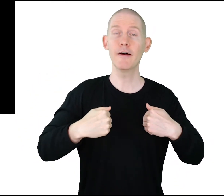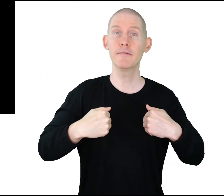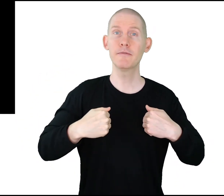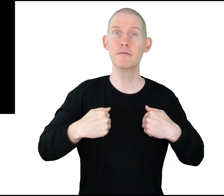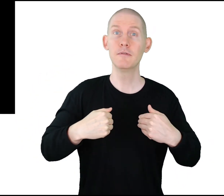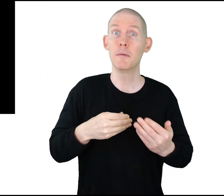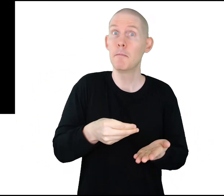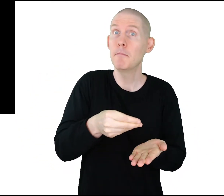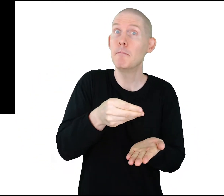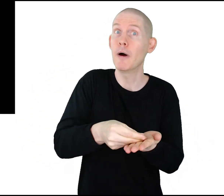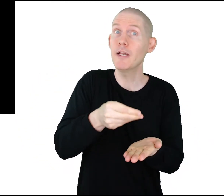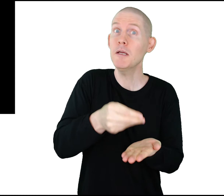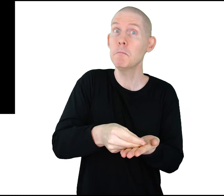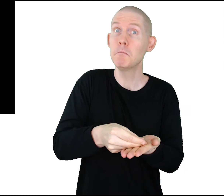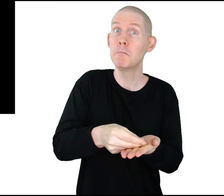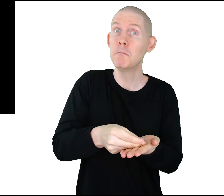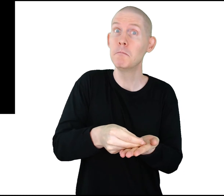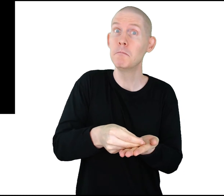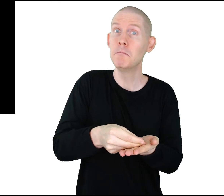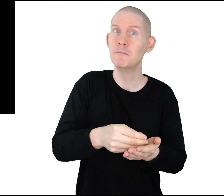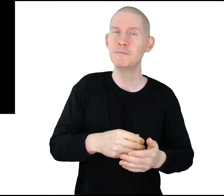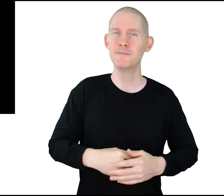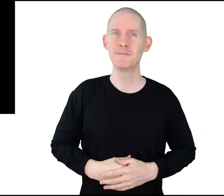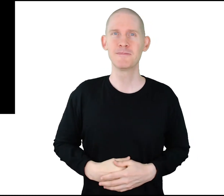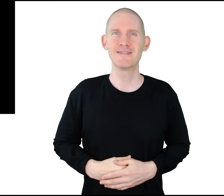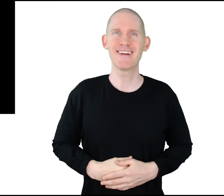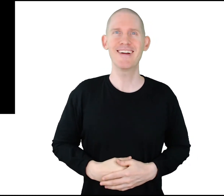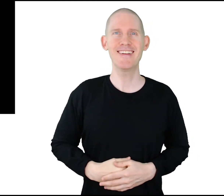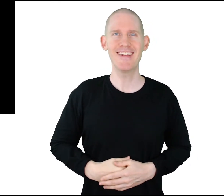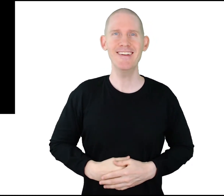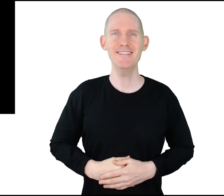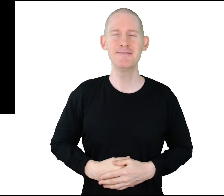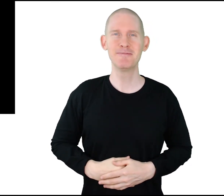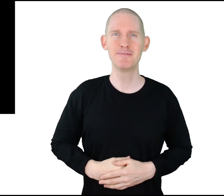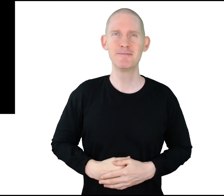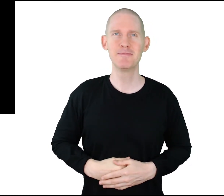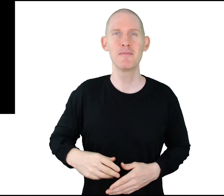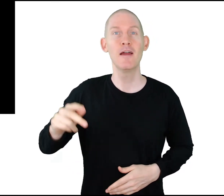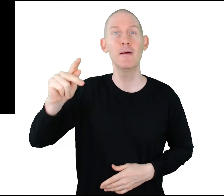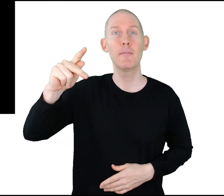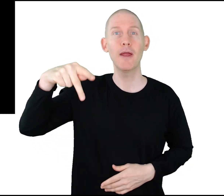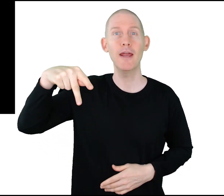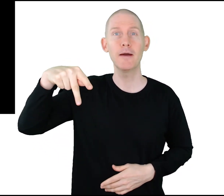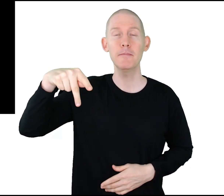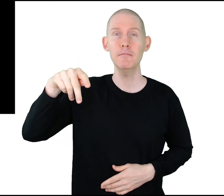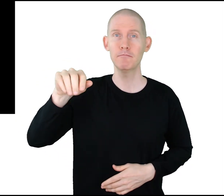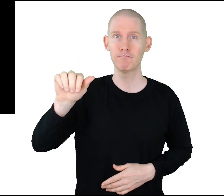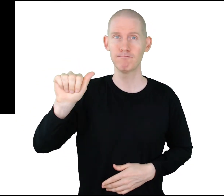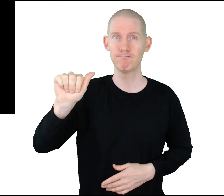have money. All right, again. Pam